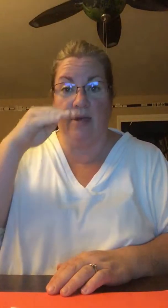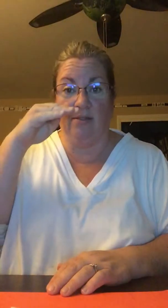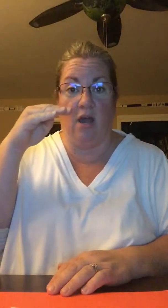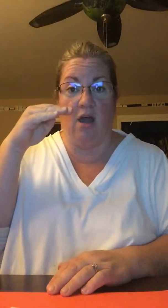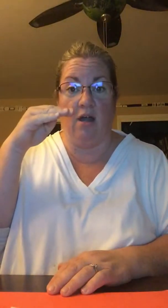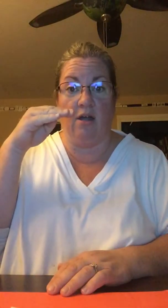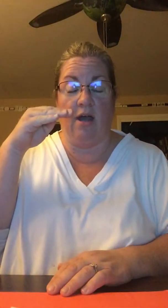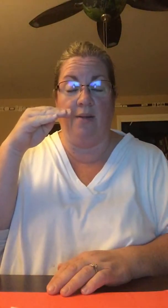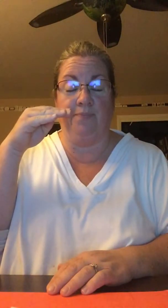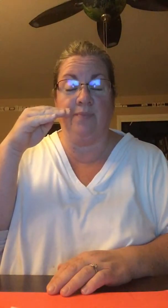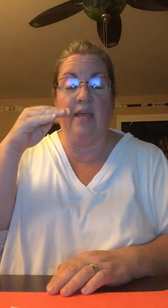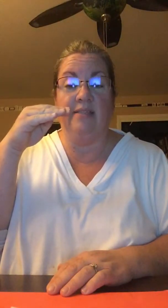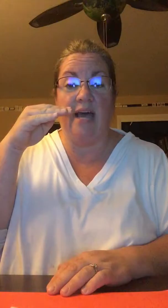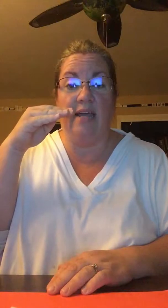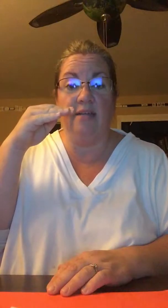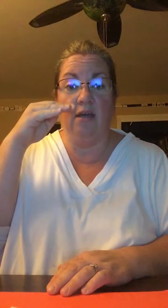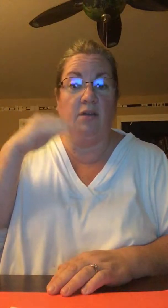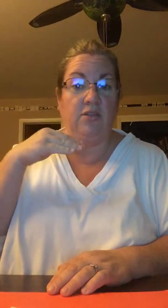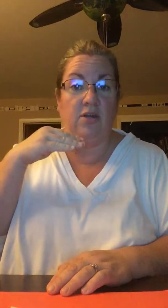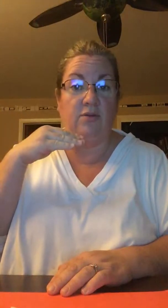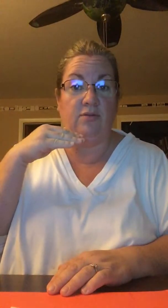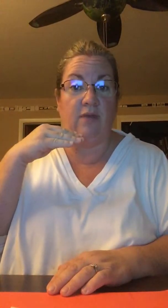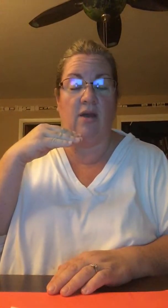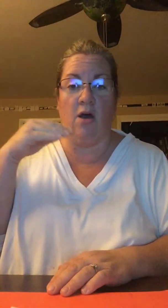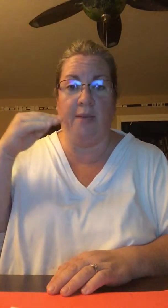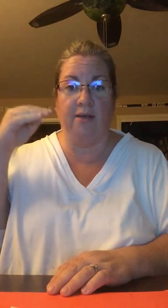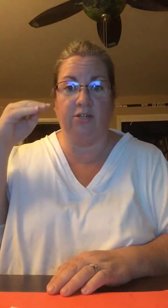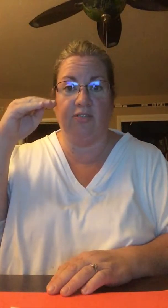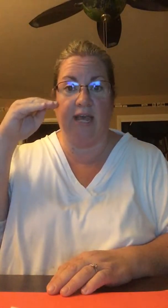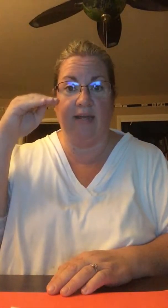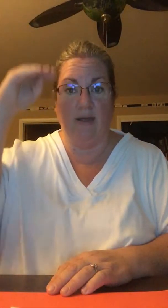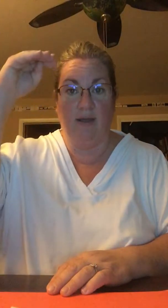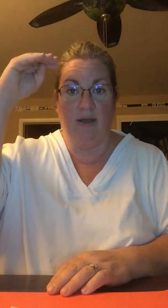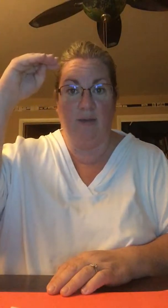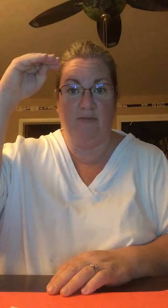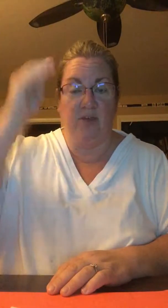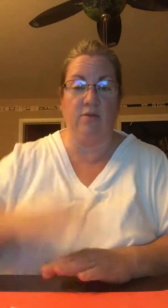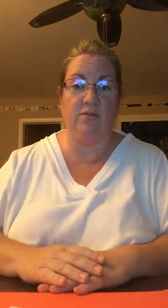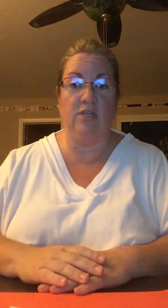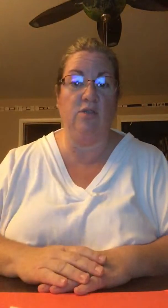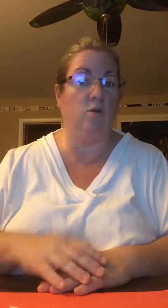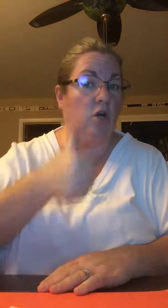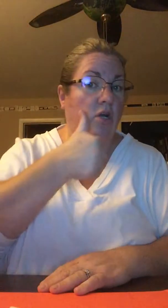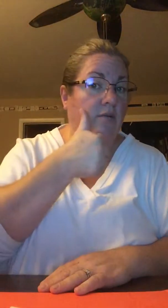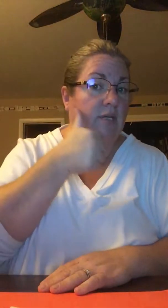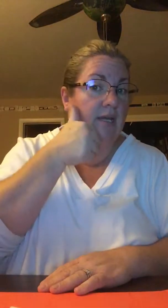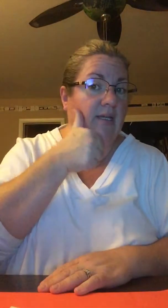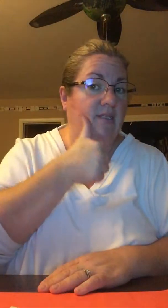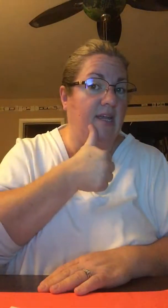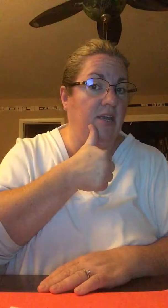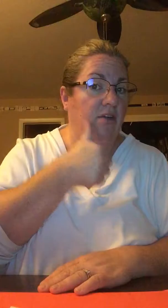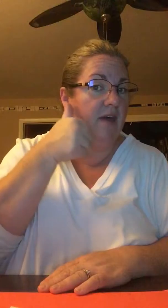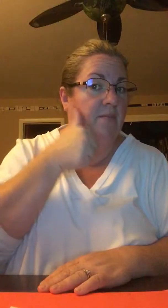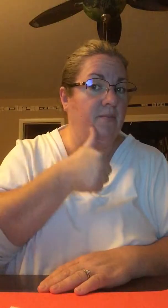females are signed under the nose and all males are signed above the nose. So girl is taking your thumb